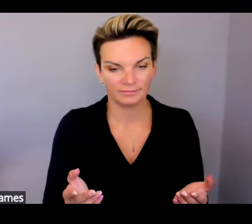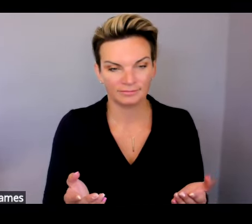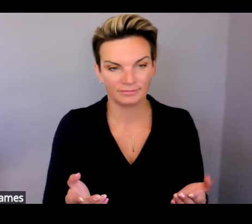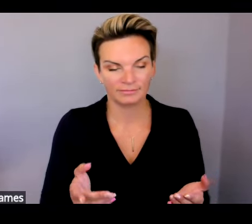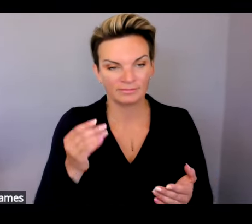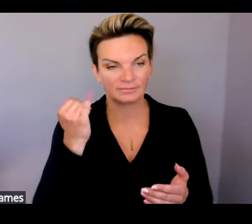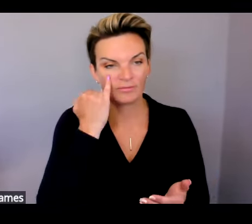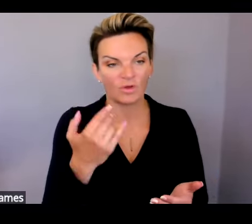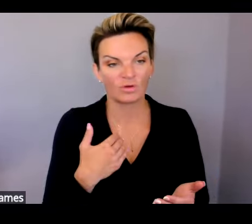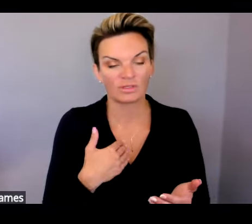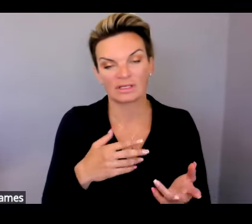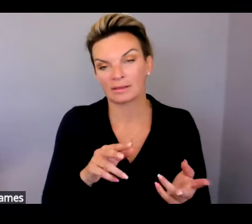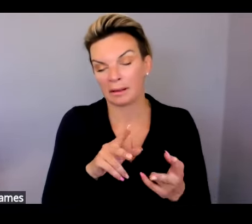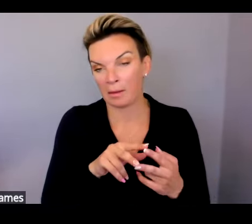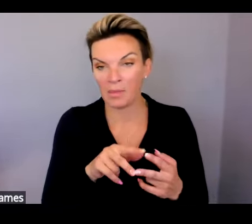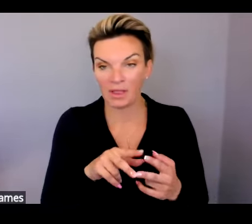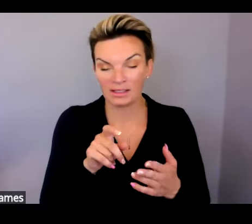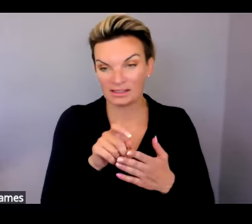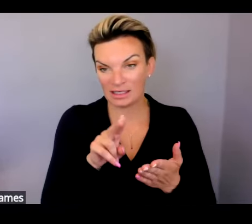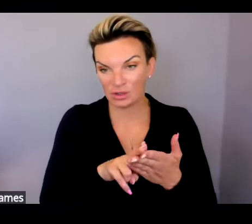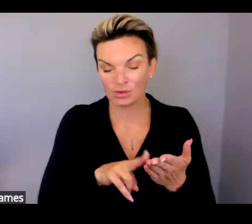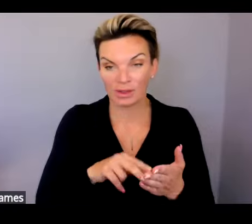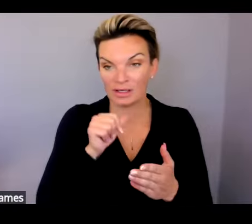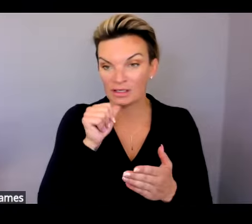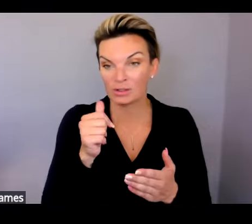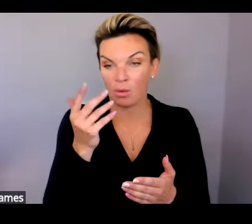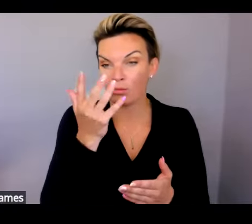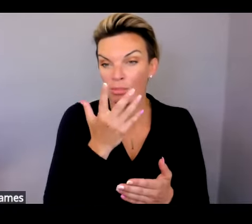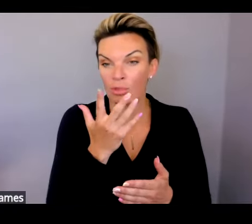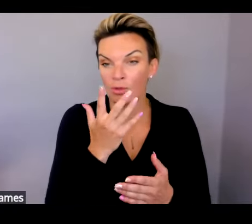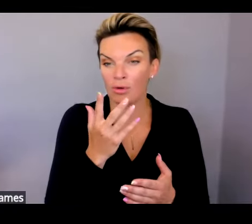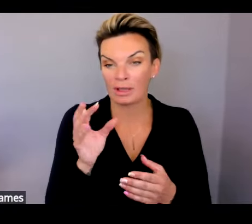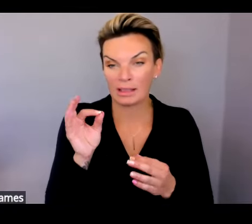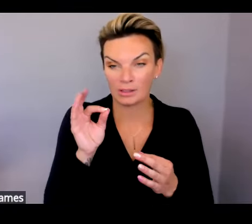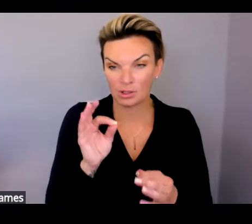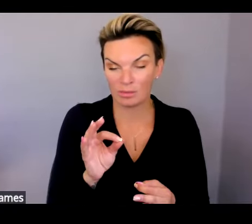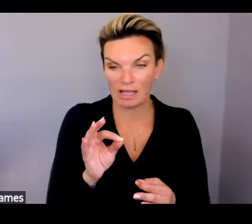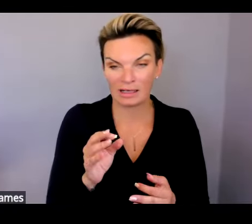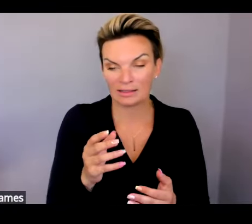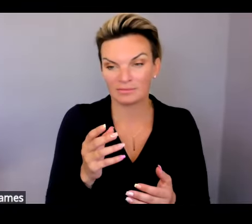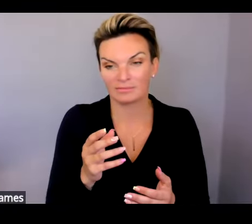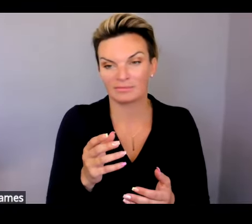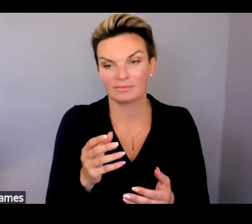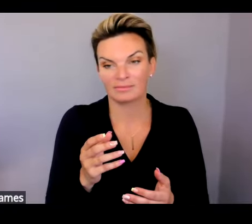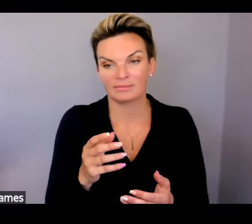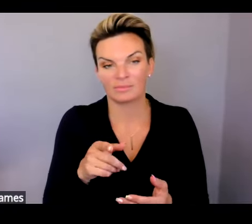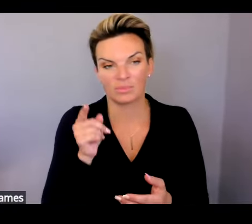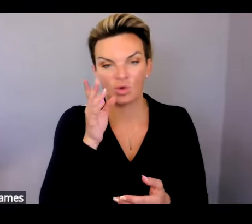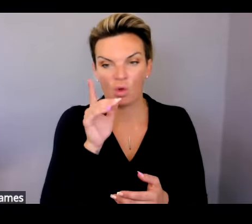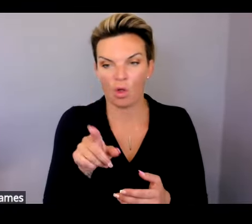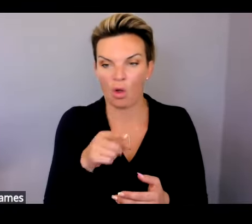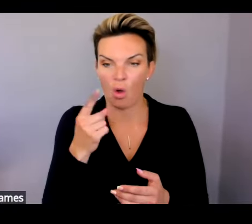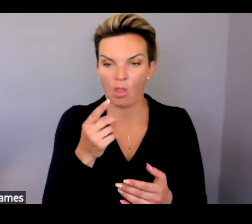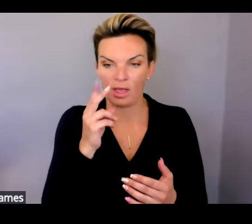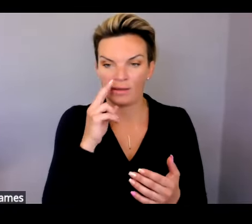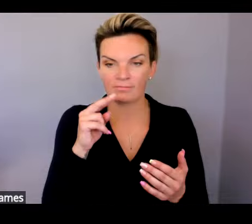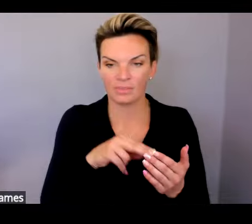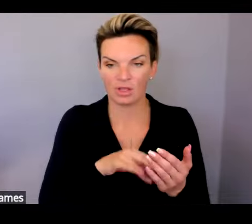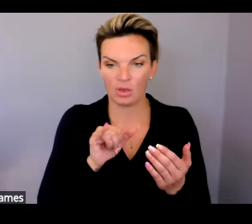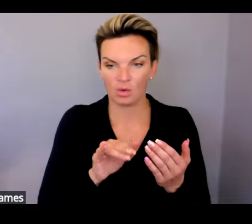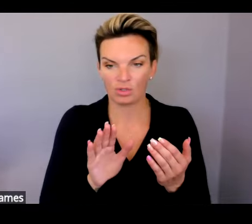of signatures that don't look legitimate, you're going to rule on those individually, and only those sheets will